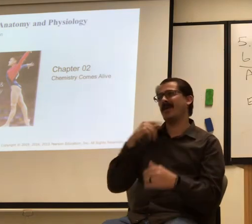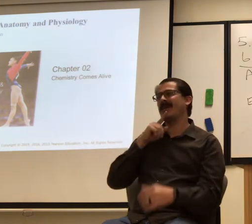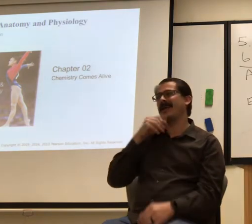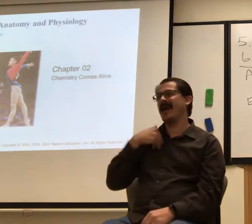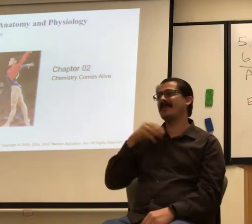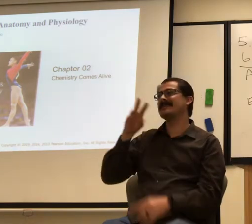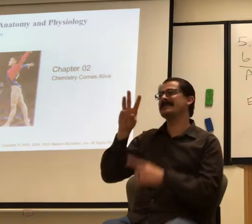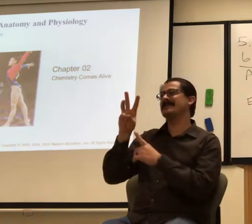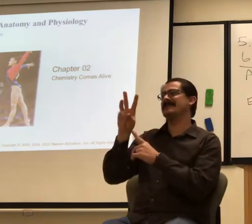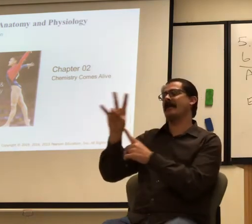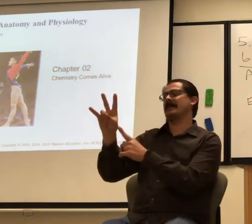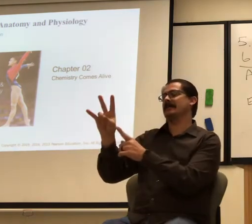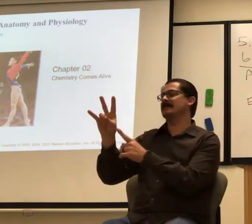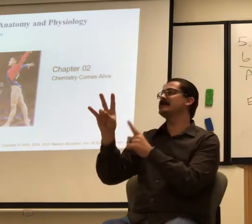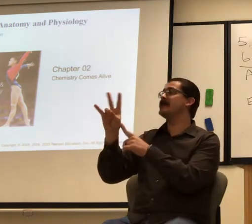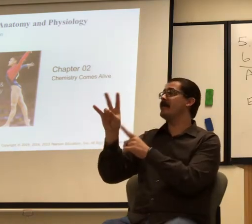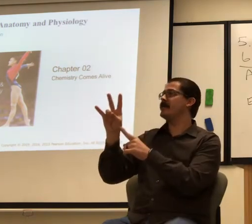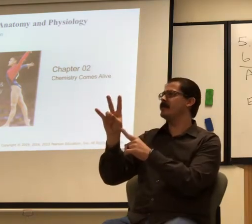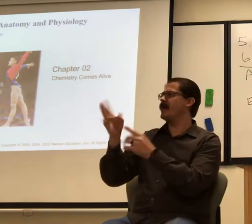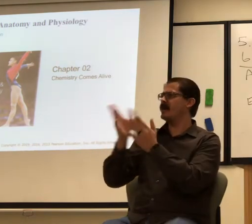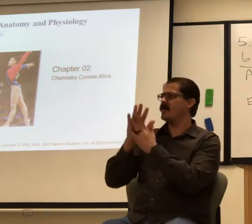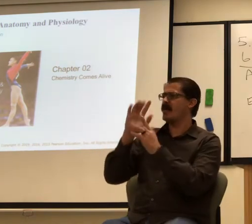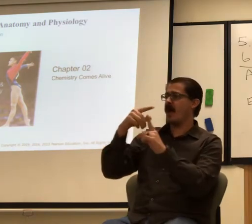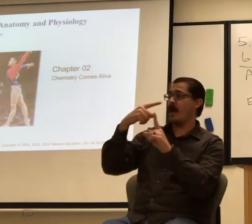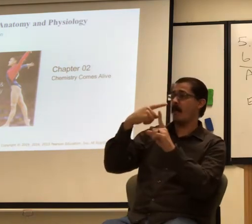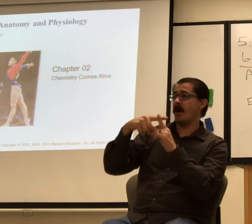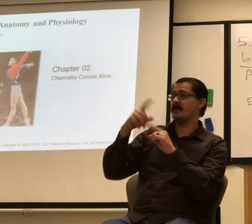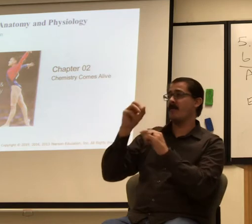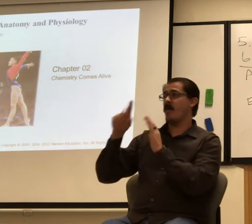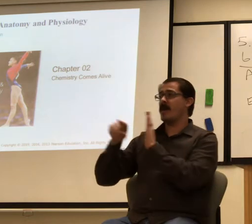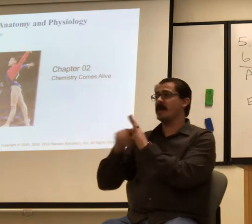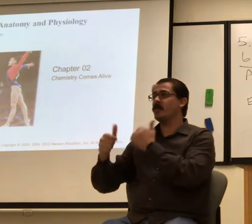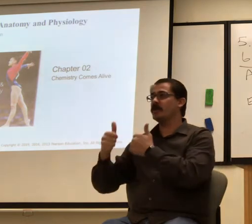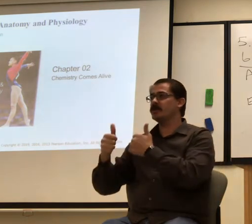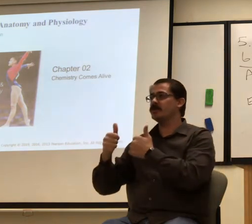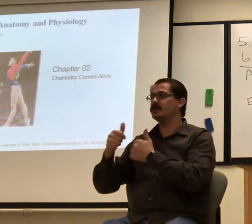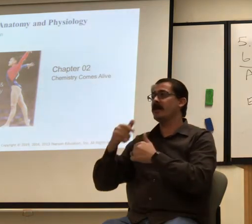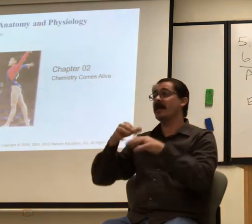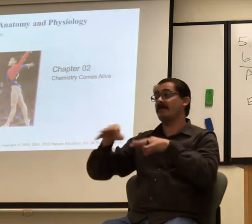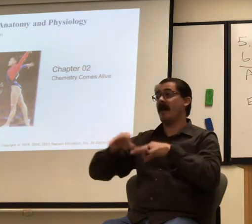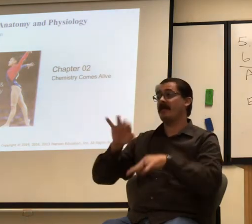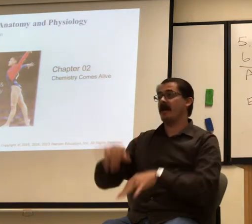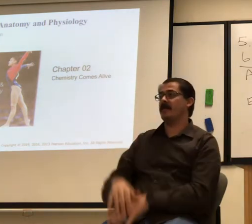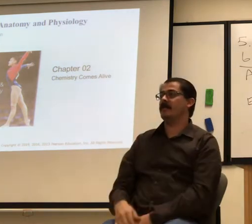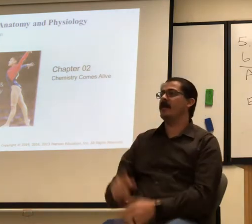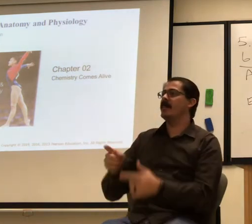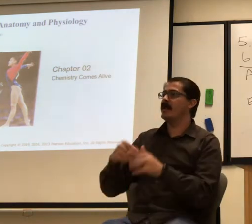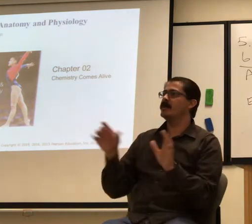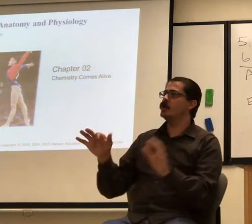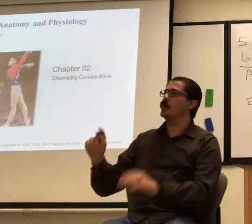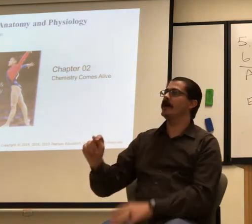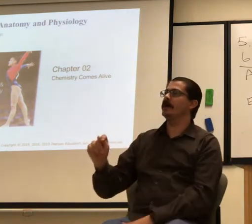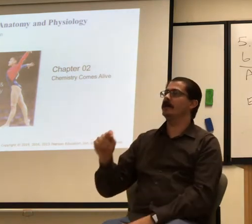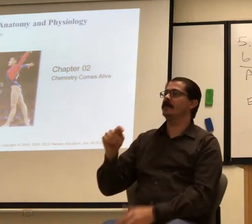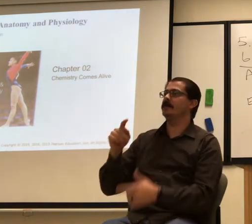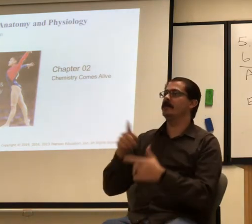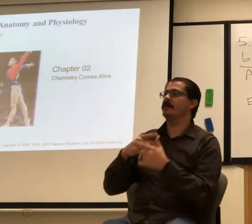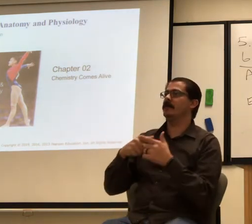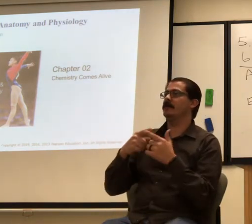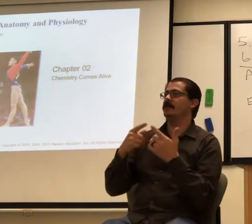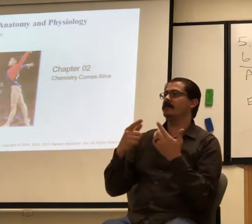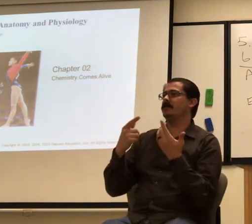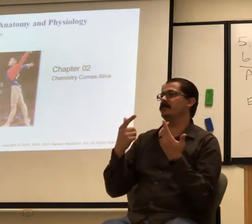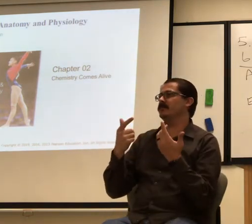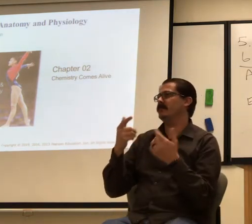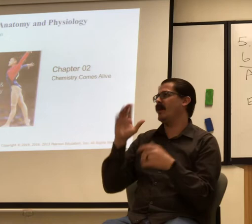steps. The seventh thing is I ask you, is this positive or negative feedback? Because I did define those. And just do it over something